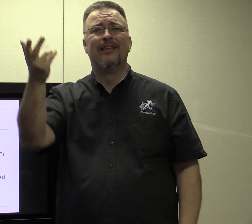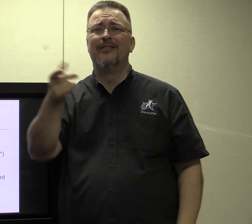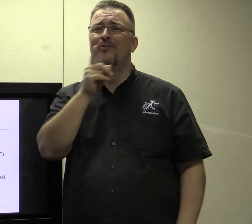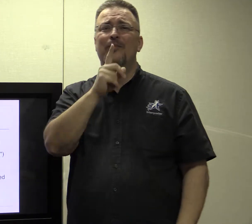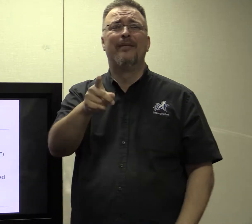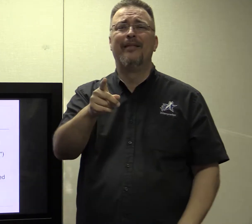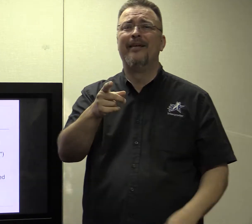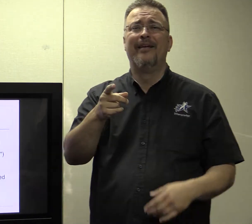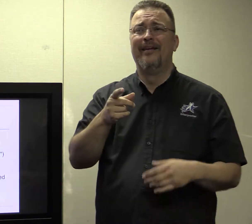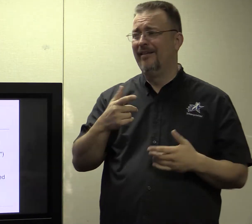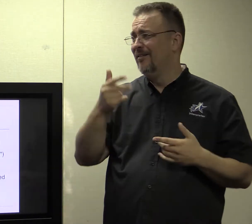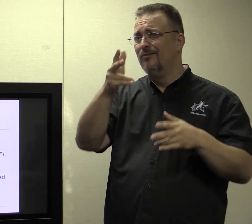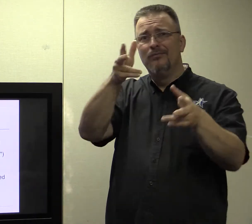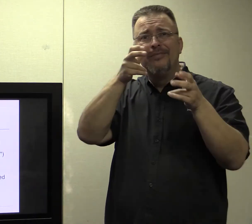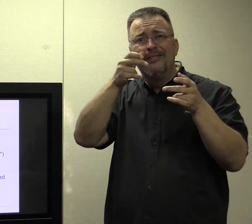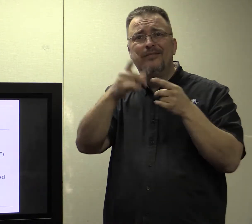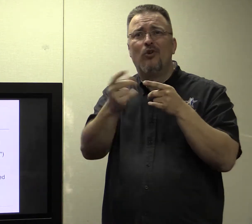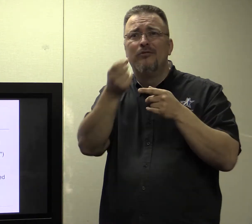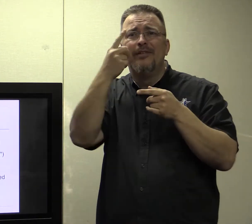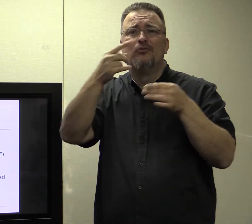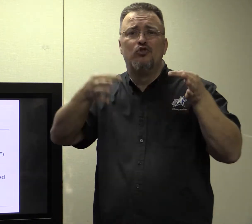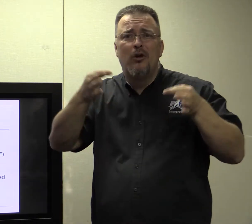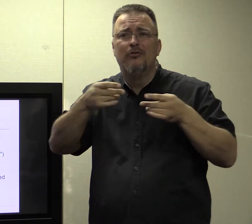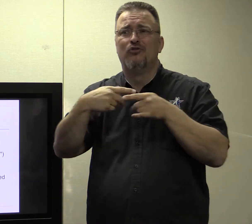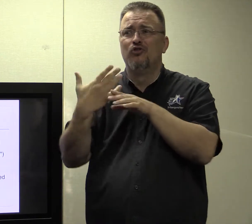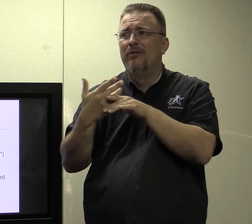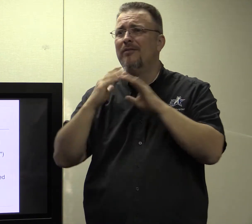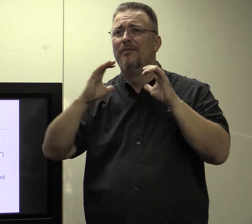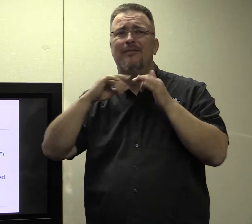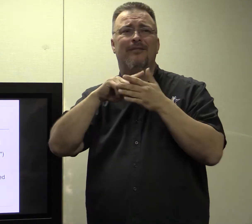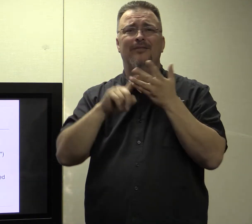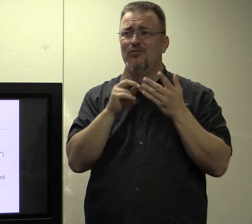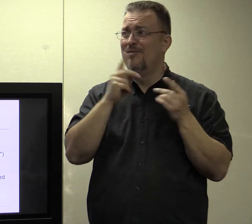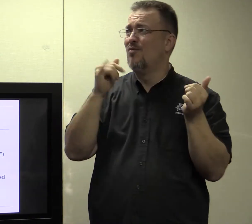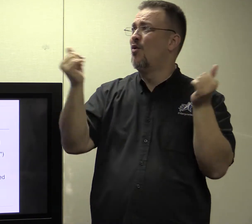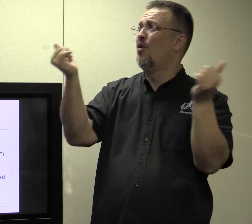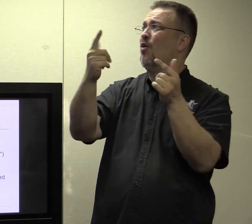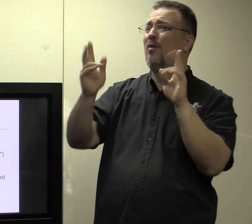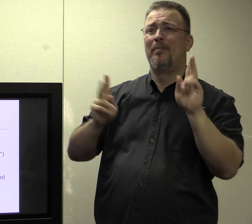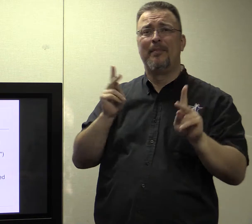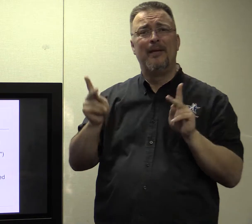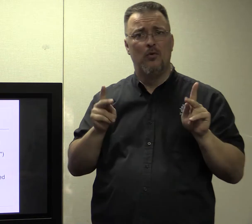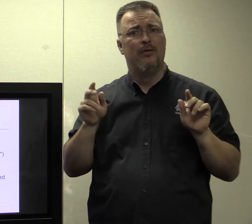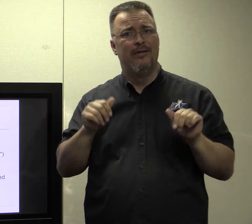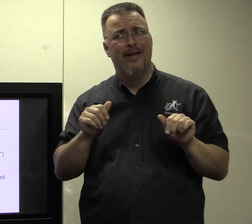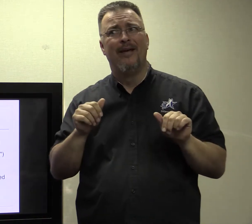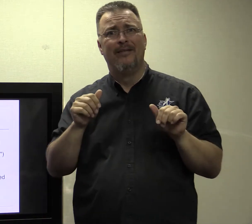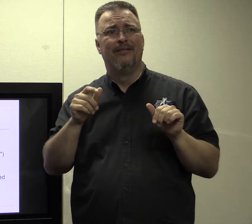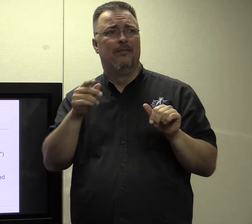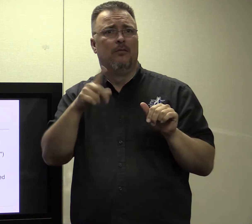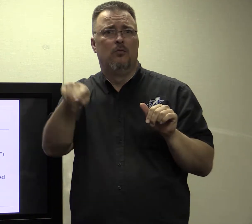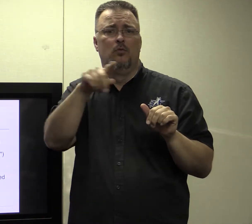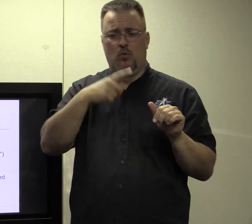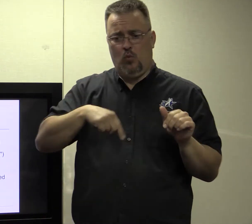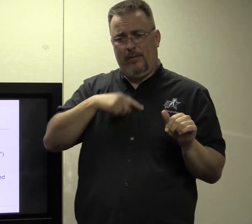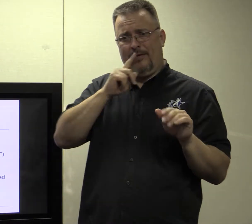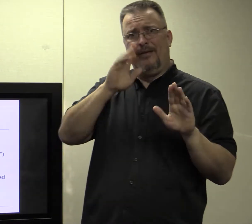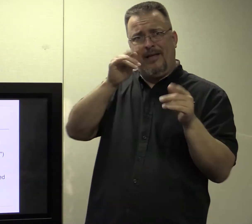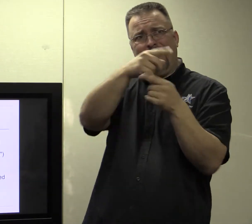ability to perceive, understand, judge things, share, comment to. Nearly all people can be reasonably expected, of nearly all